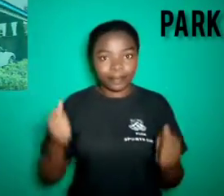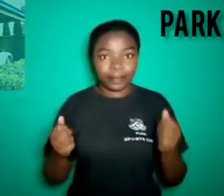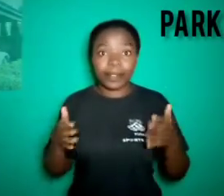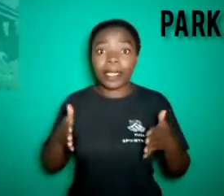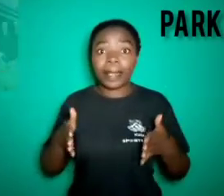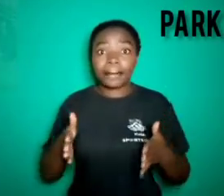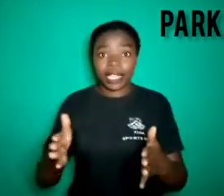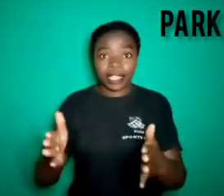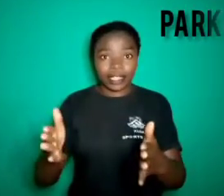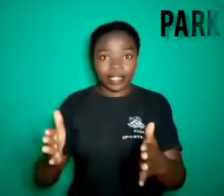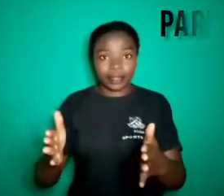Park.